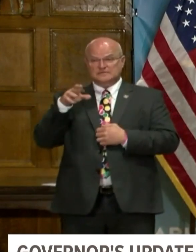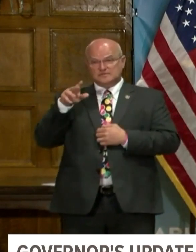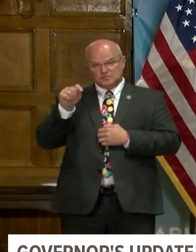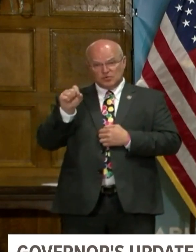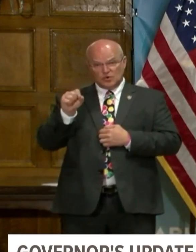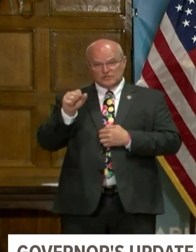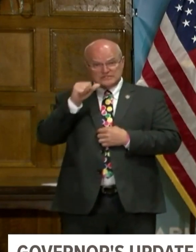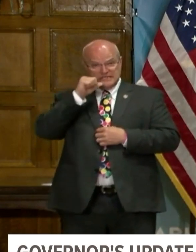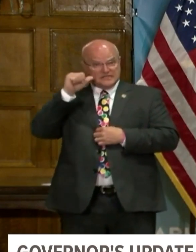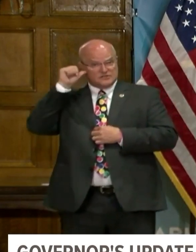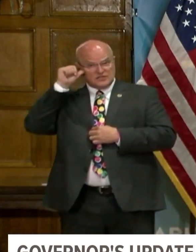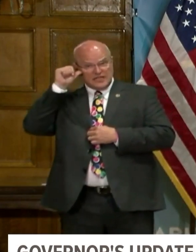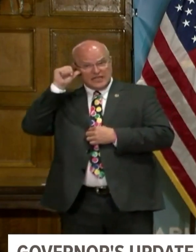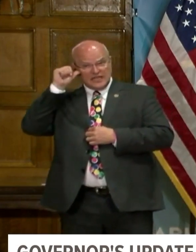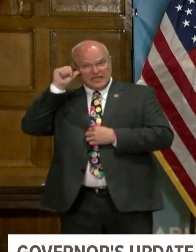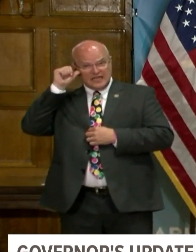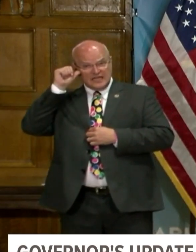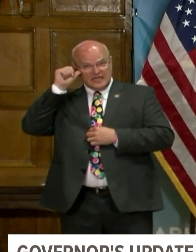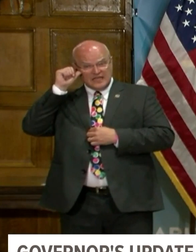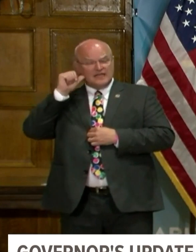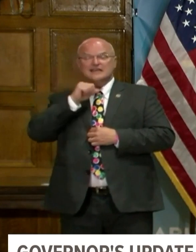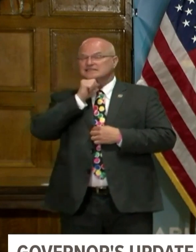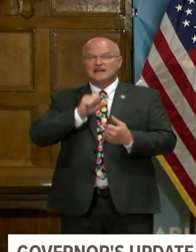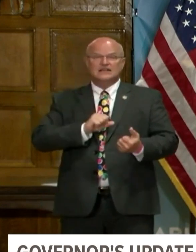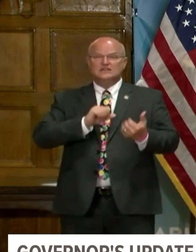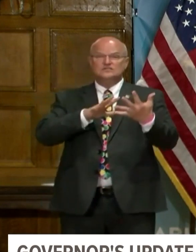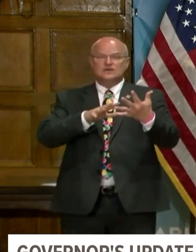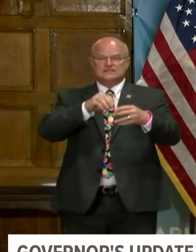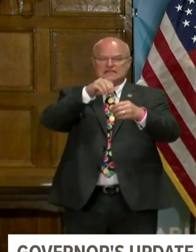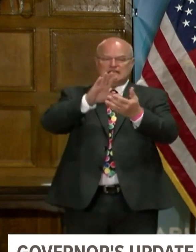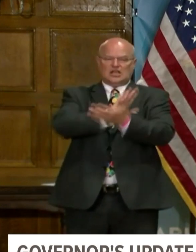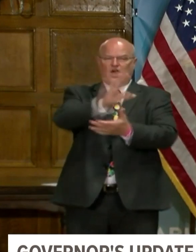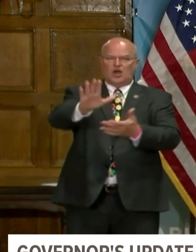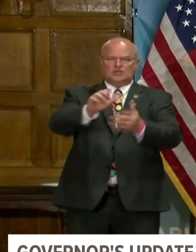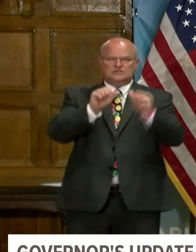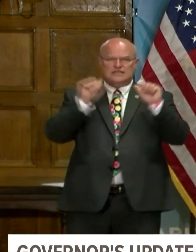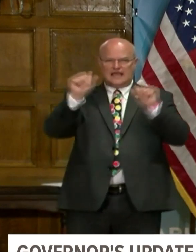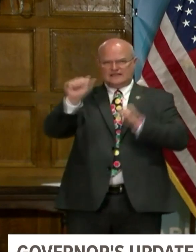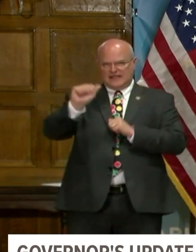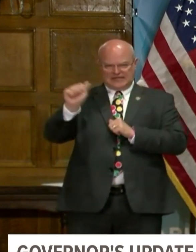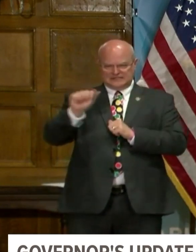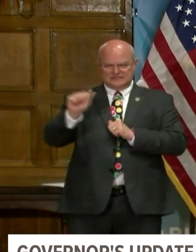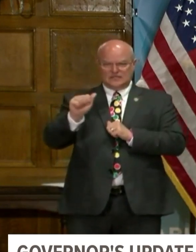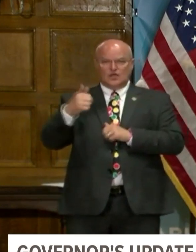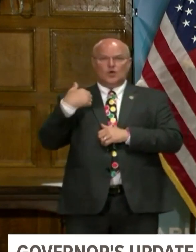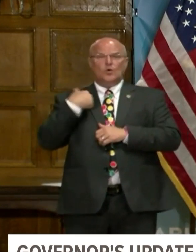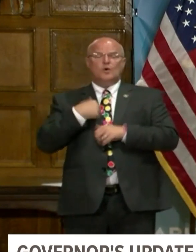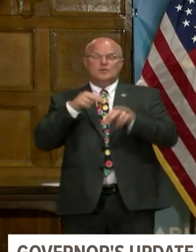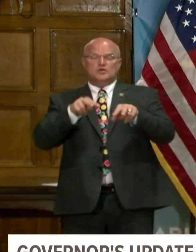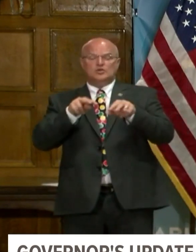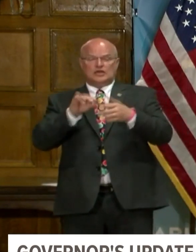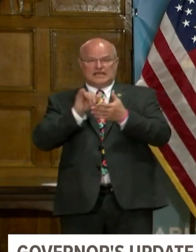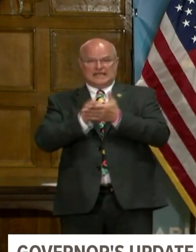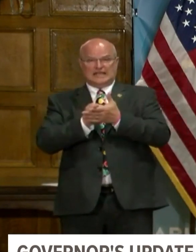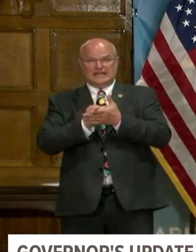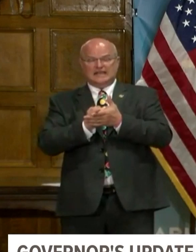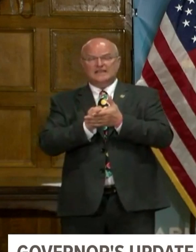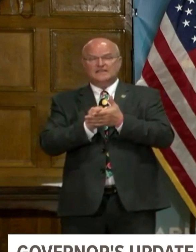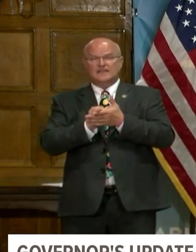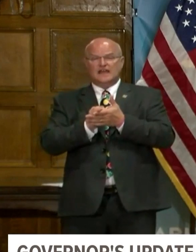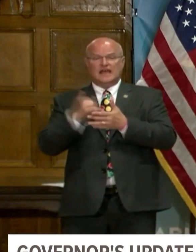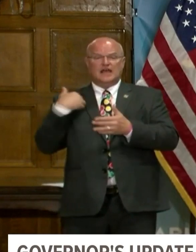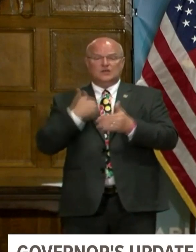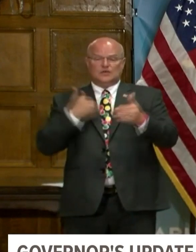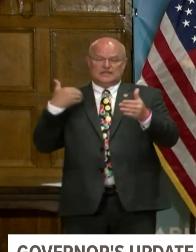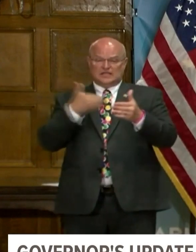sports yesterday is not addressing intercollegiate athletics. And so we're going to be looking at that